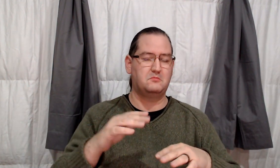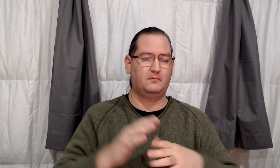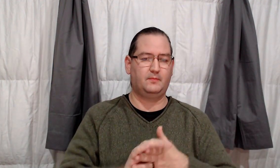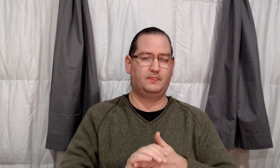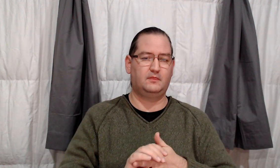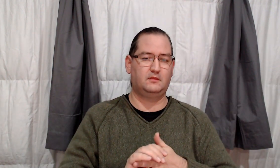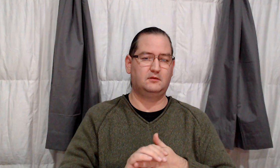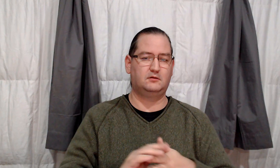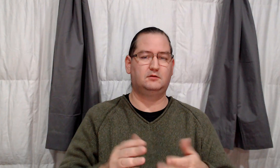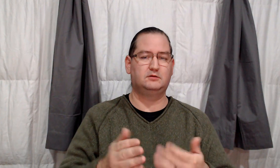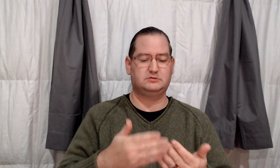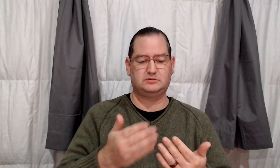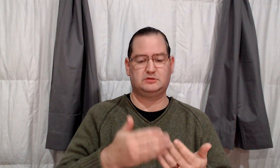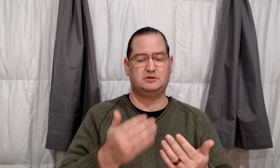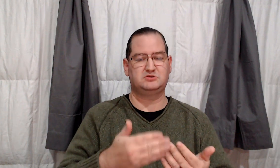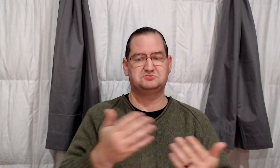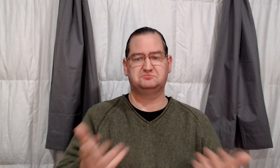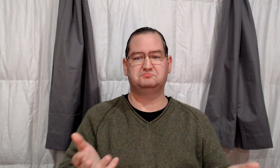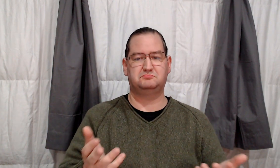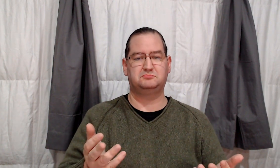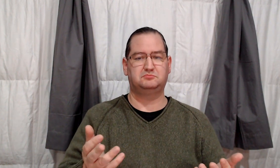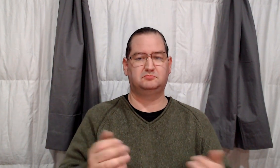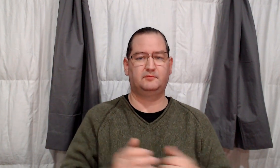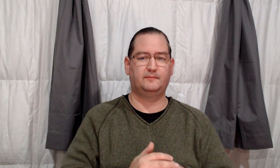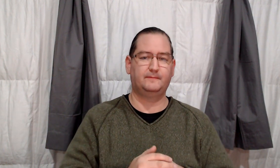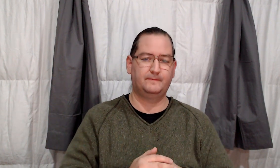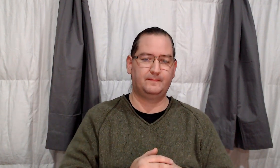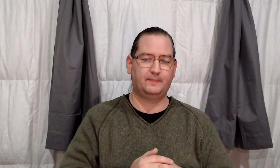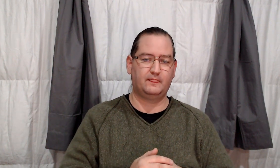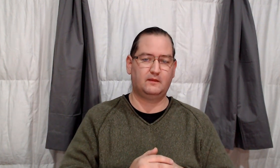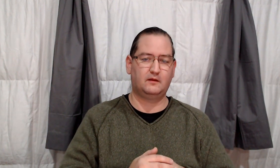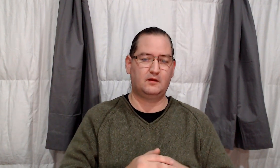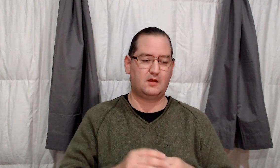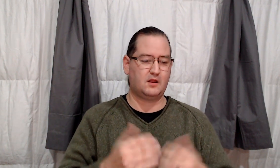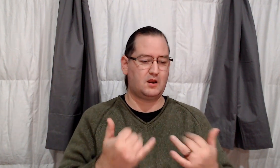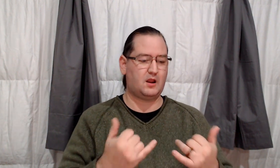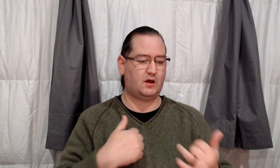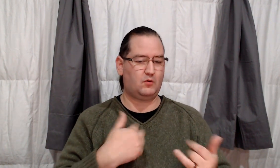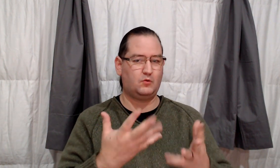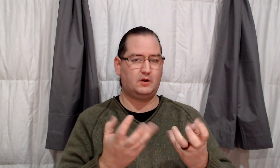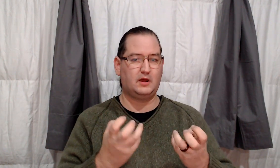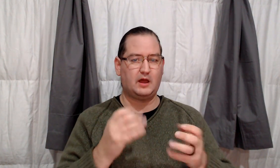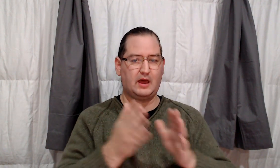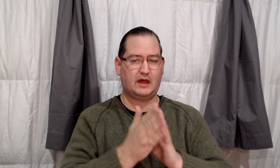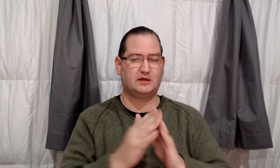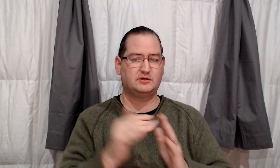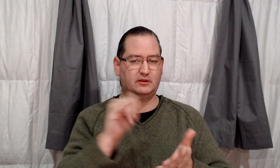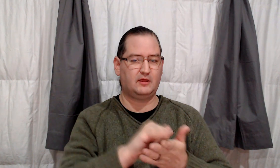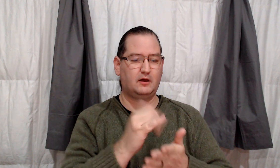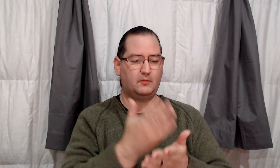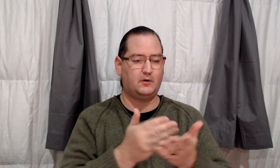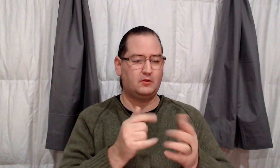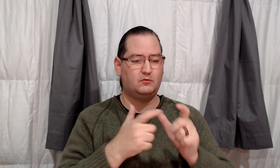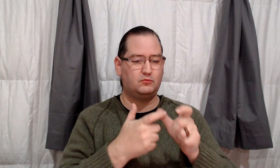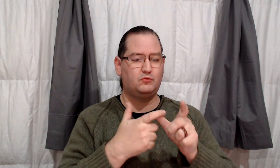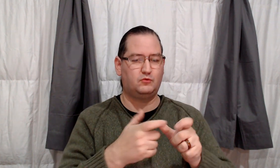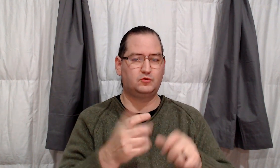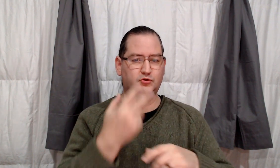Now I'd like to ask that part that runs the smoking habit to pick one of the new choices, the one that